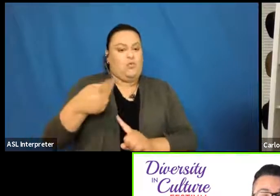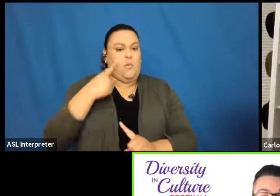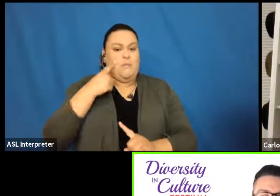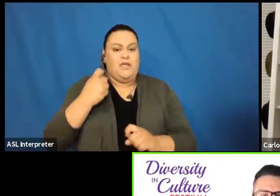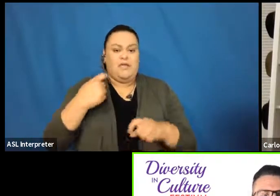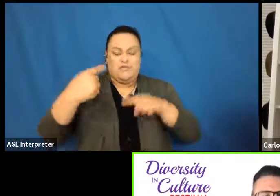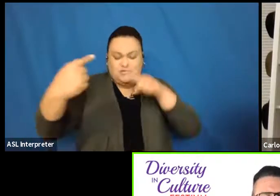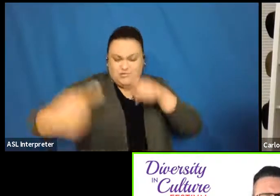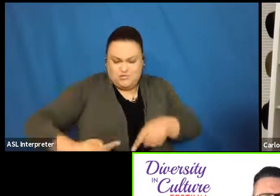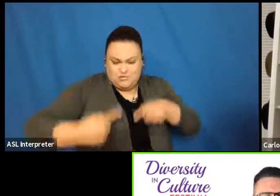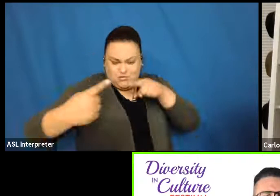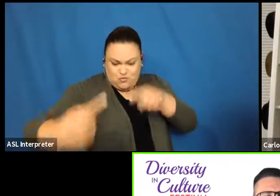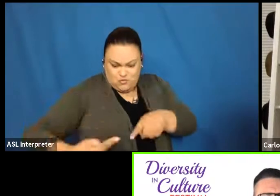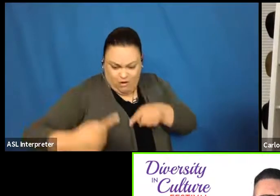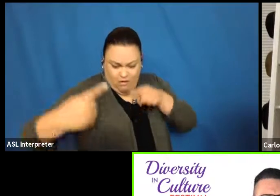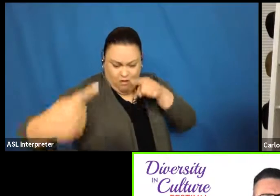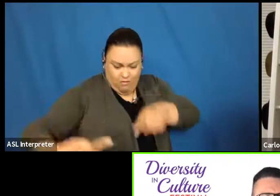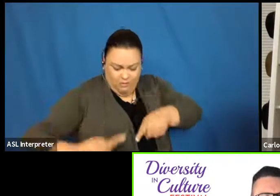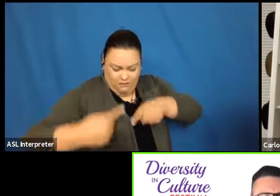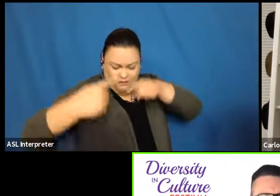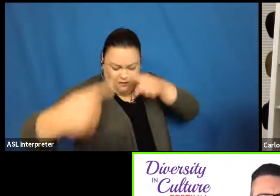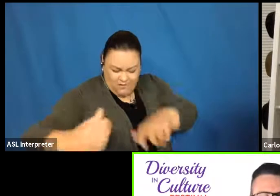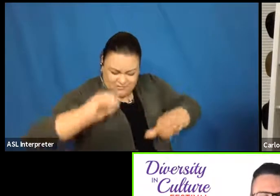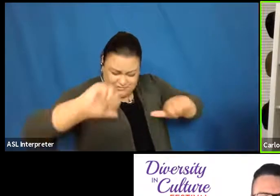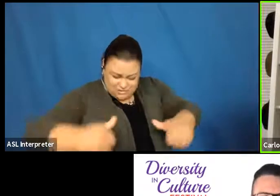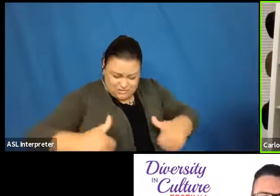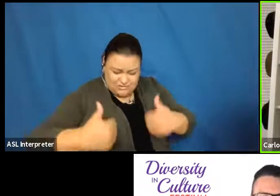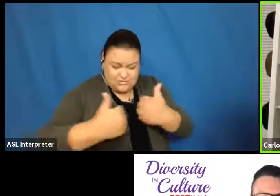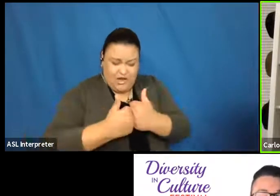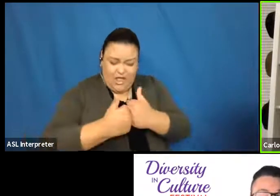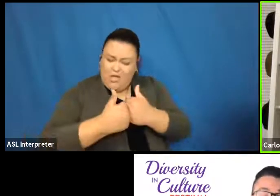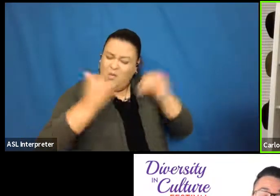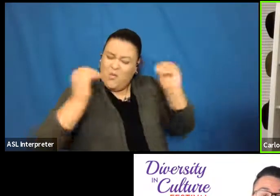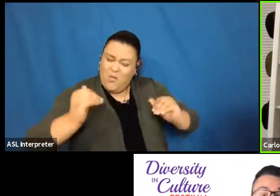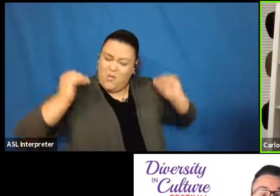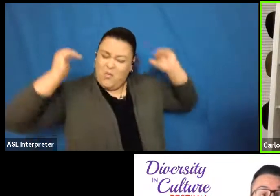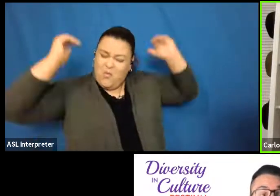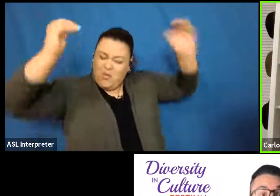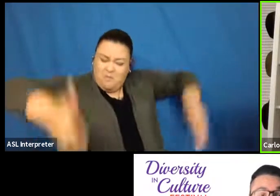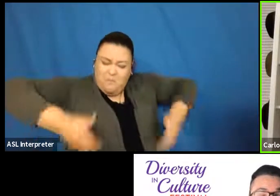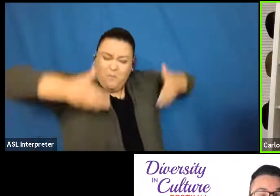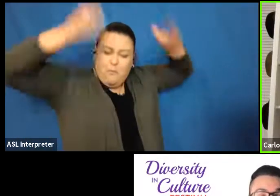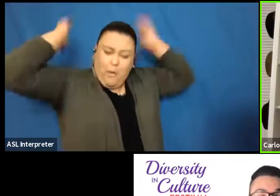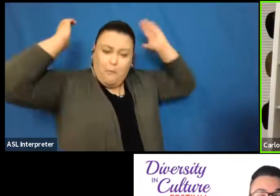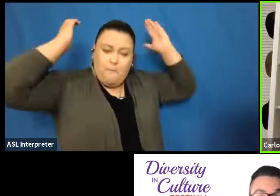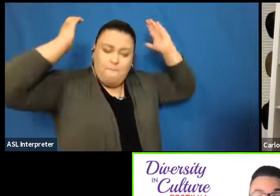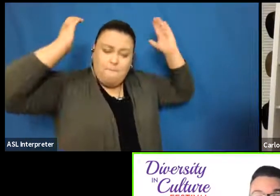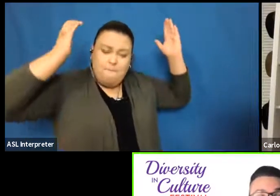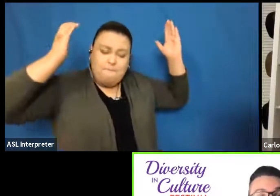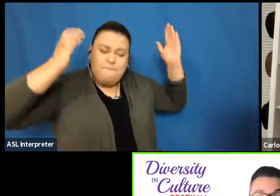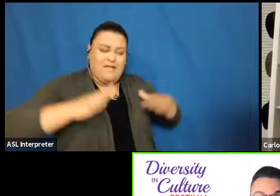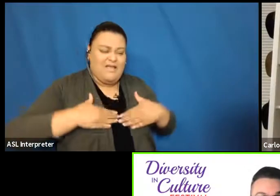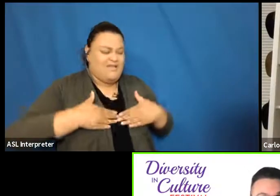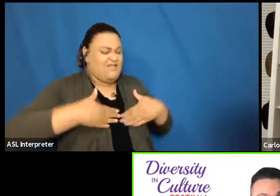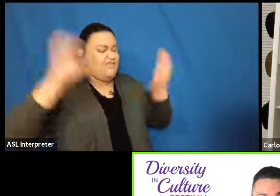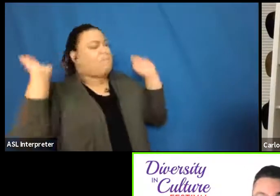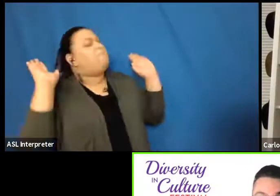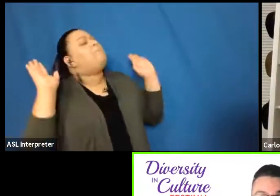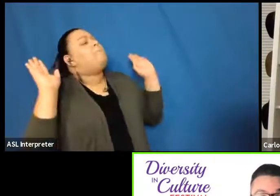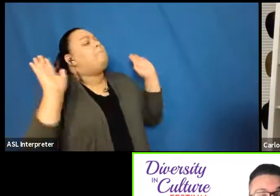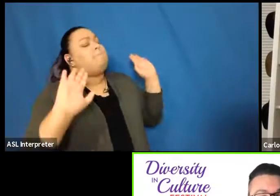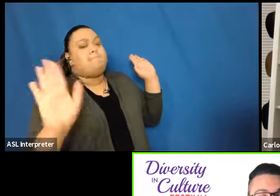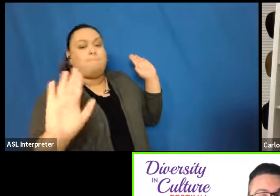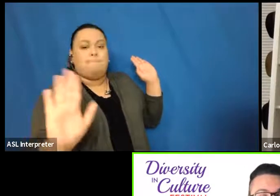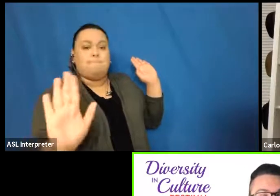we feel like the problems and the challenges are so immense that we feel like giving up. But like you say, just look around you. Like